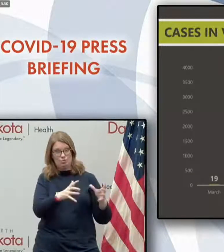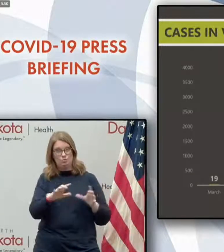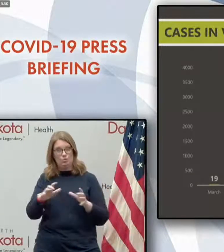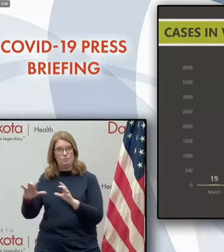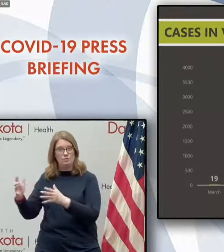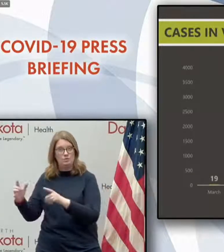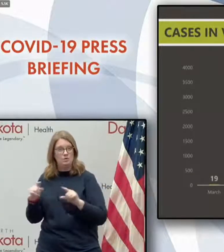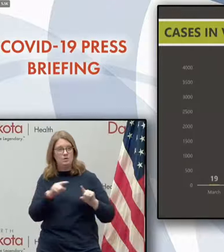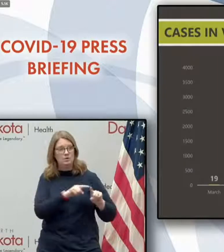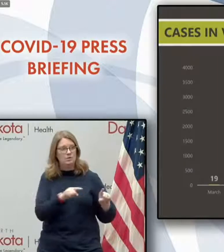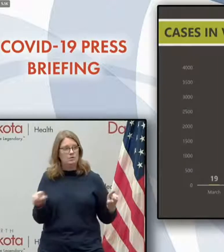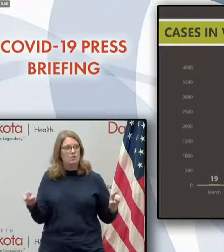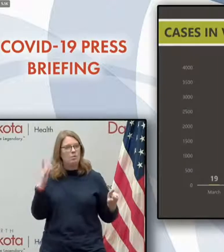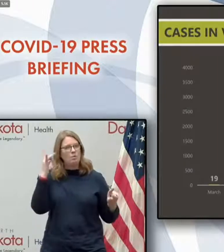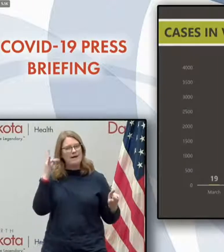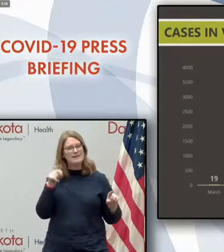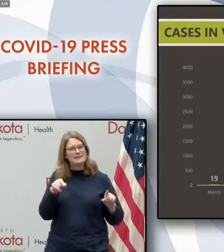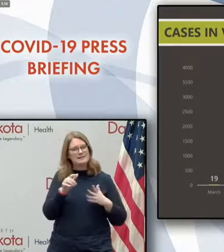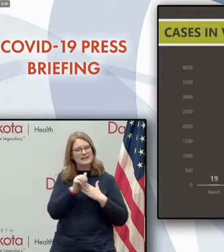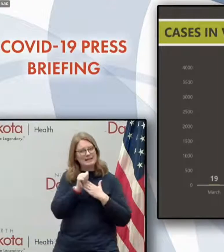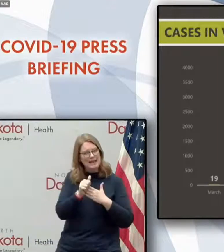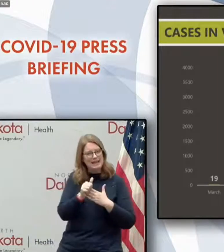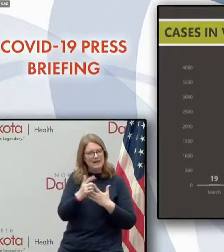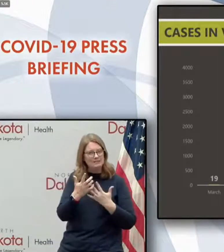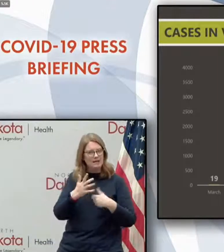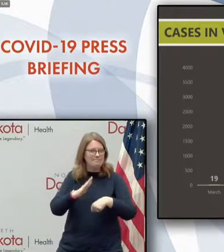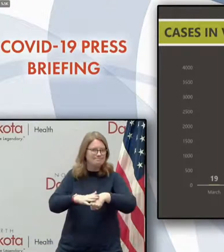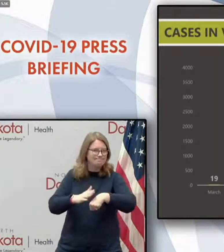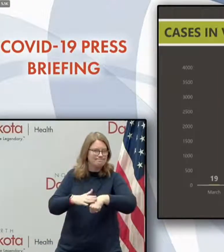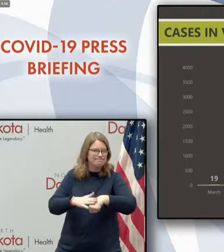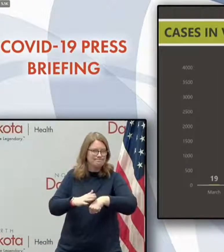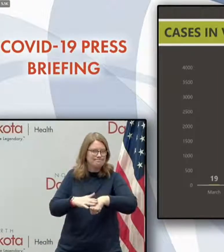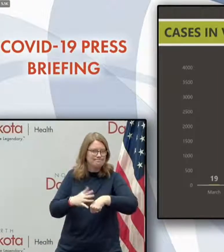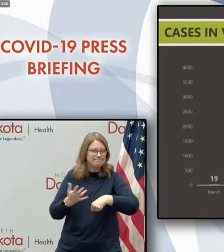a leading indicator of our need for